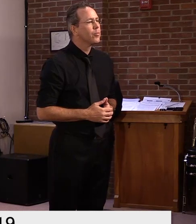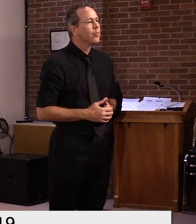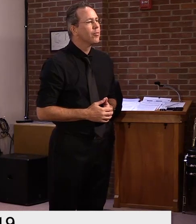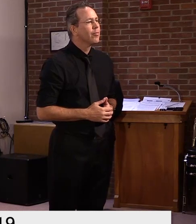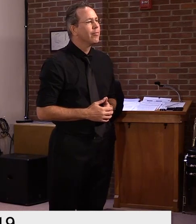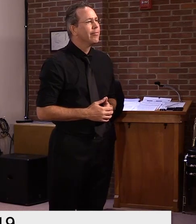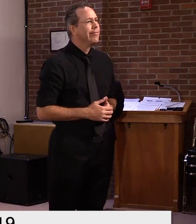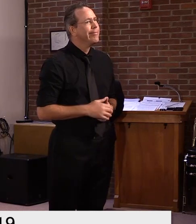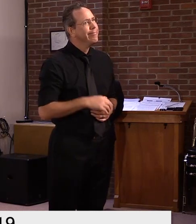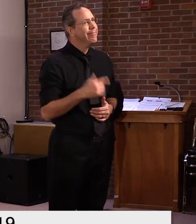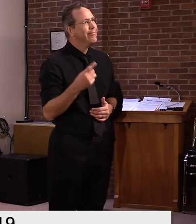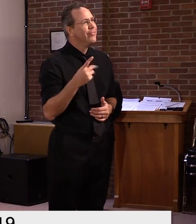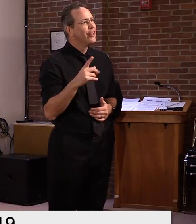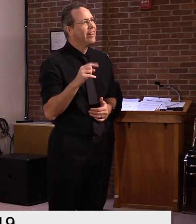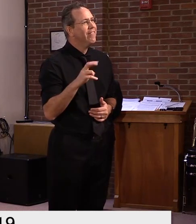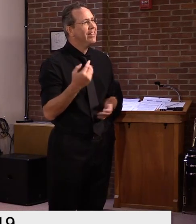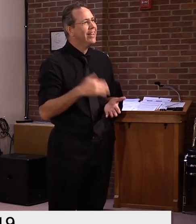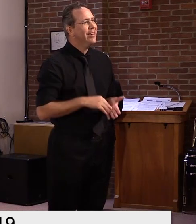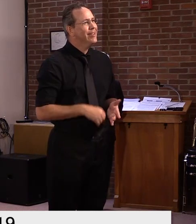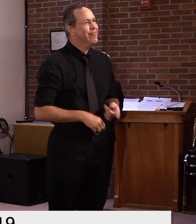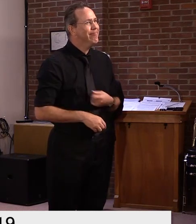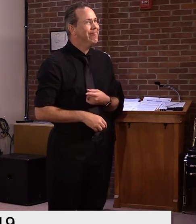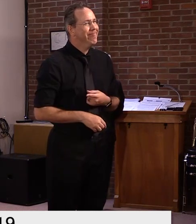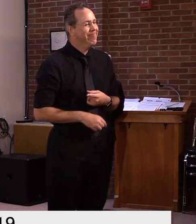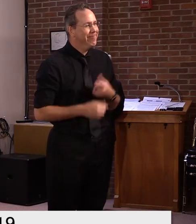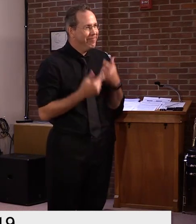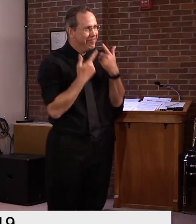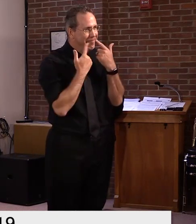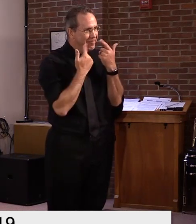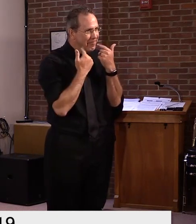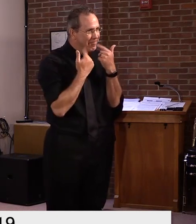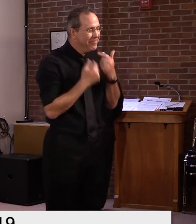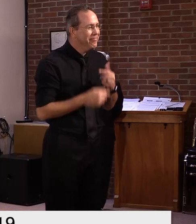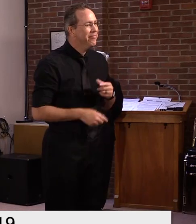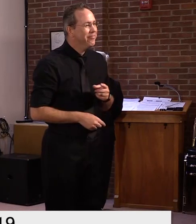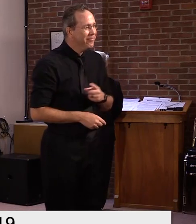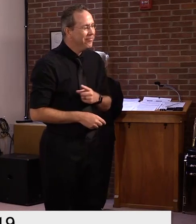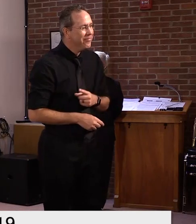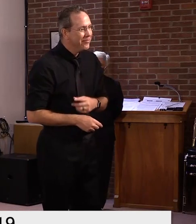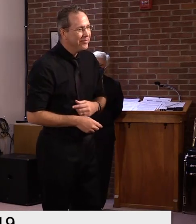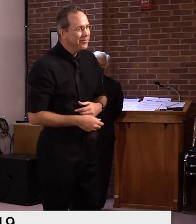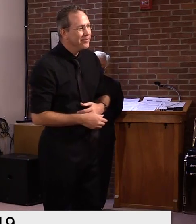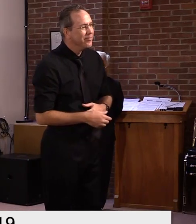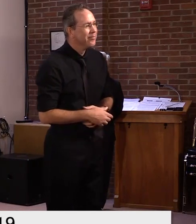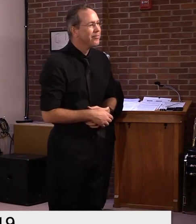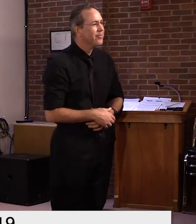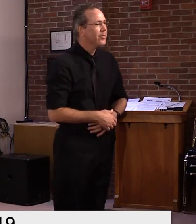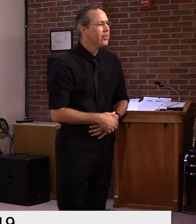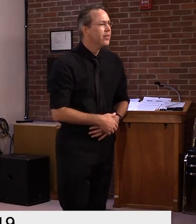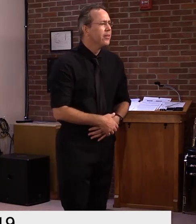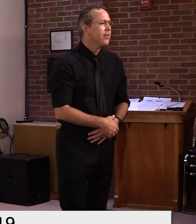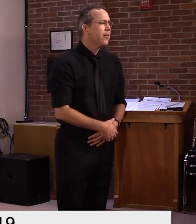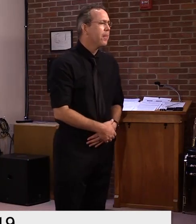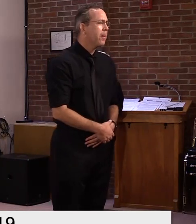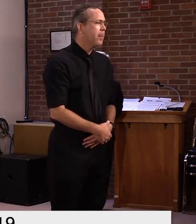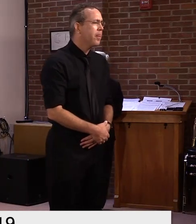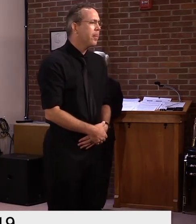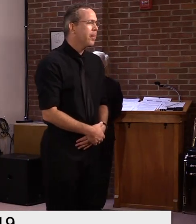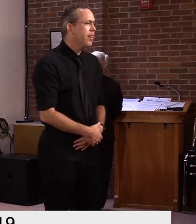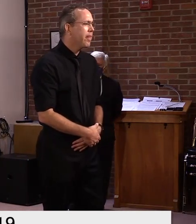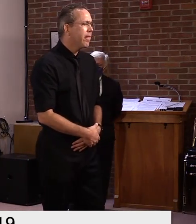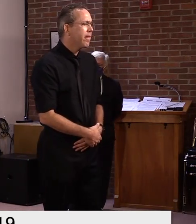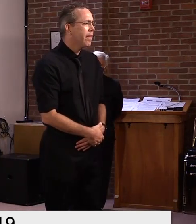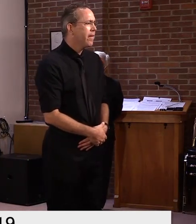on there. I had that question about Quidel also. So the discrepancy was about 50 positive cases. And